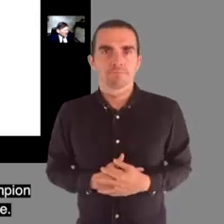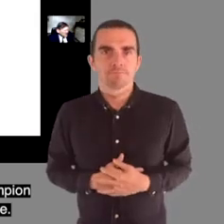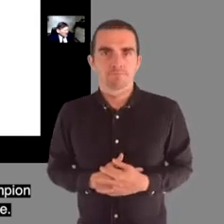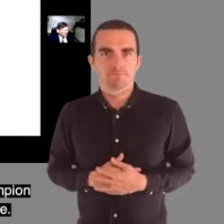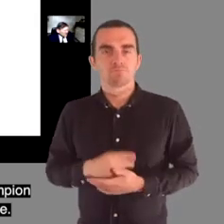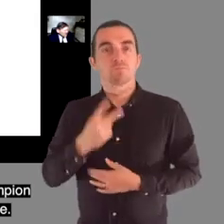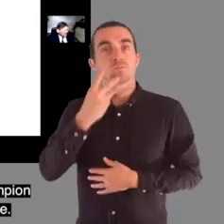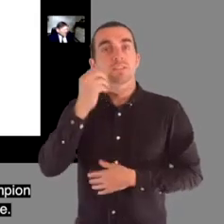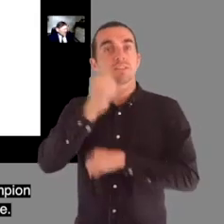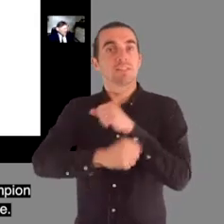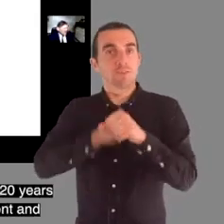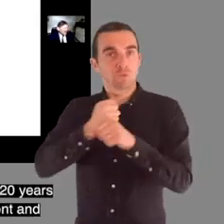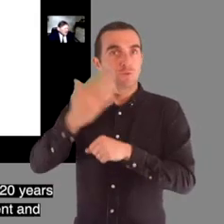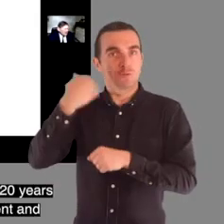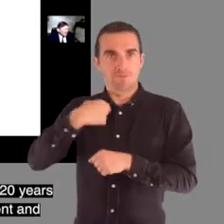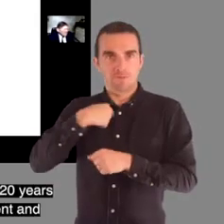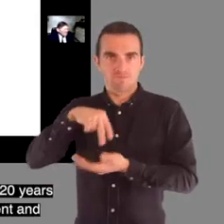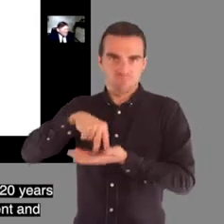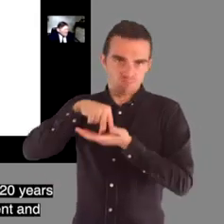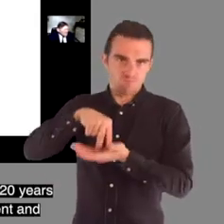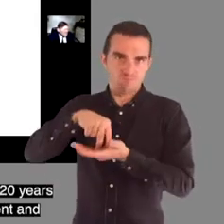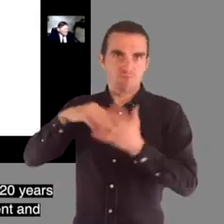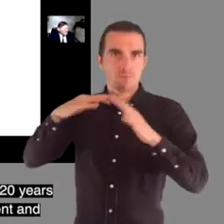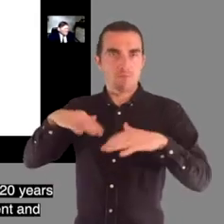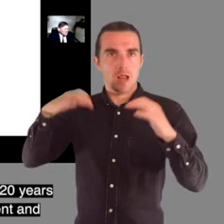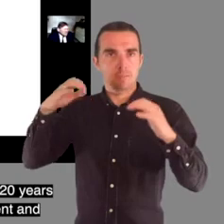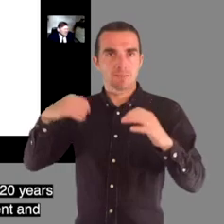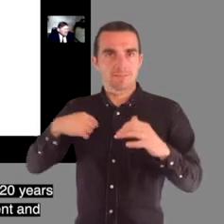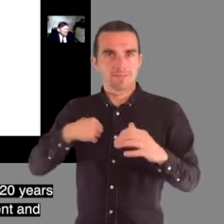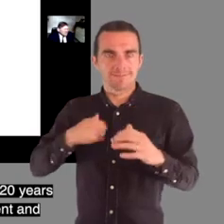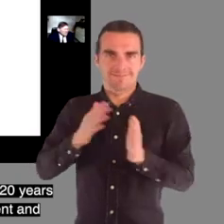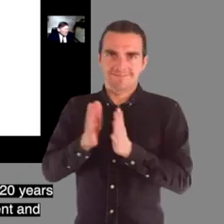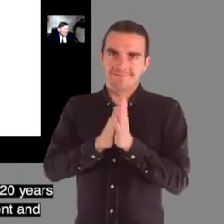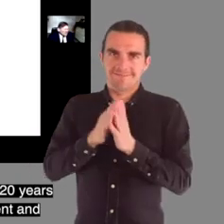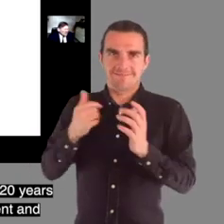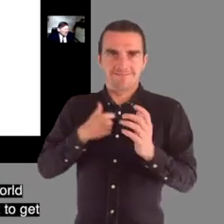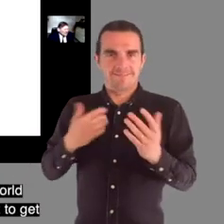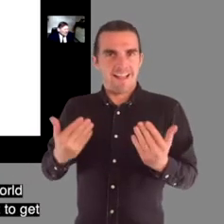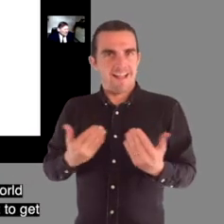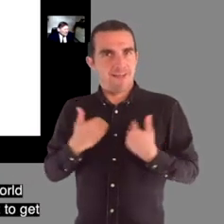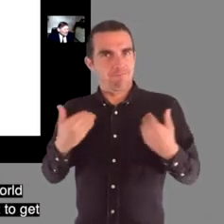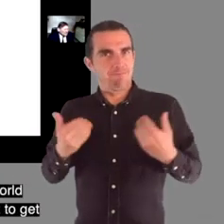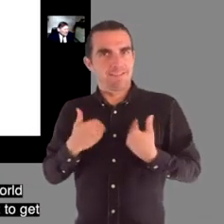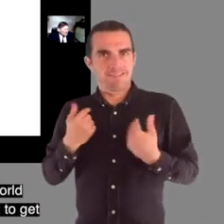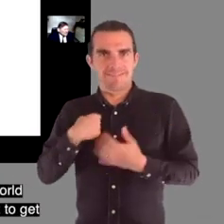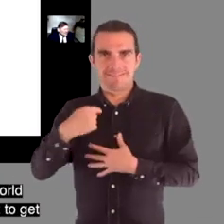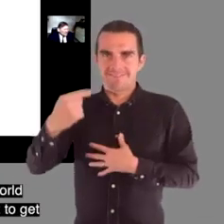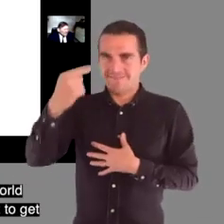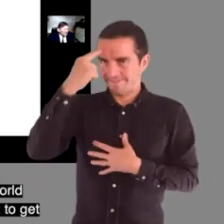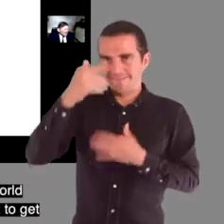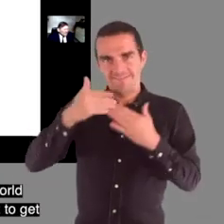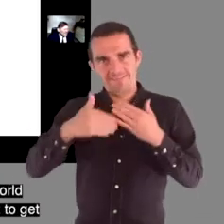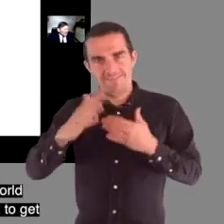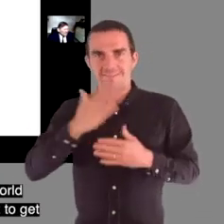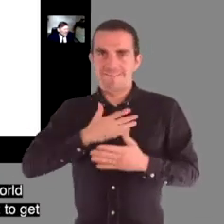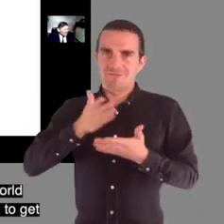piece. 20 years ago, I stood outside of Parliament and felt the happiest girl in the world